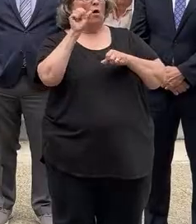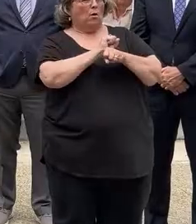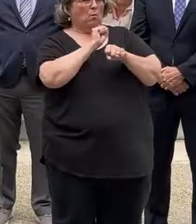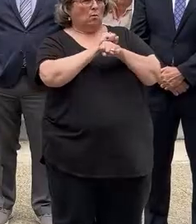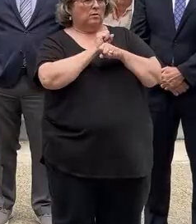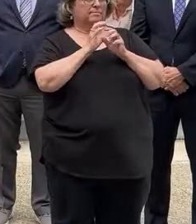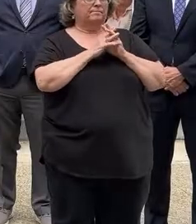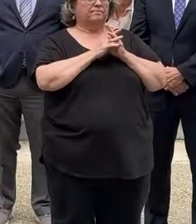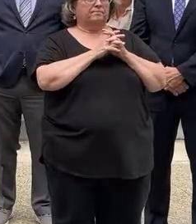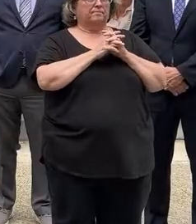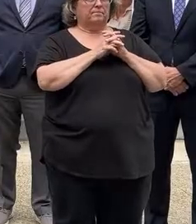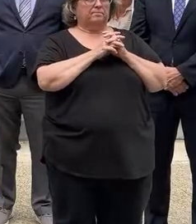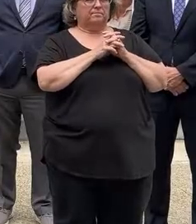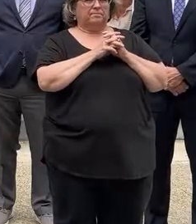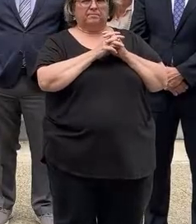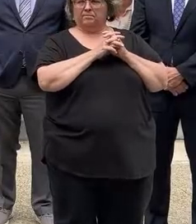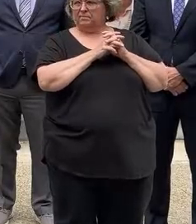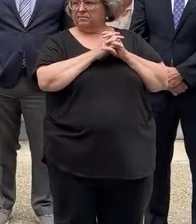work. This